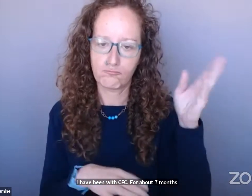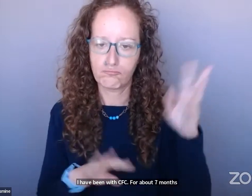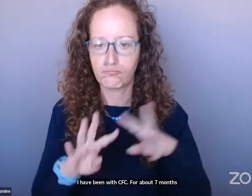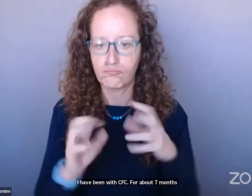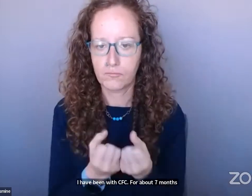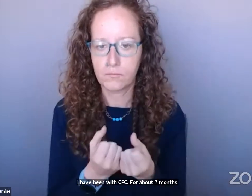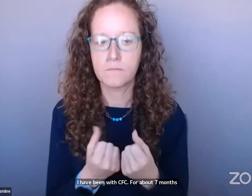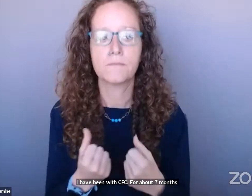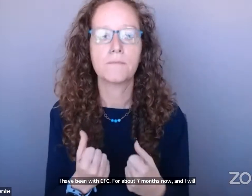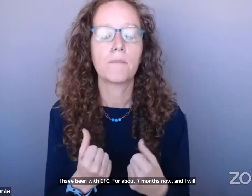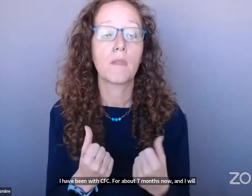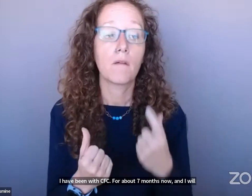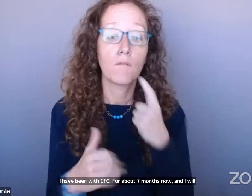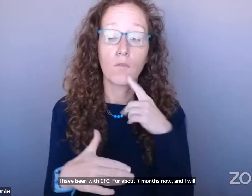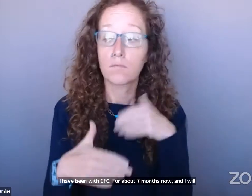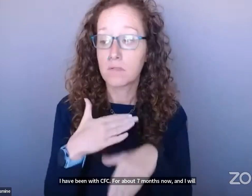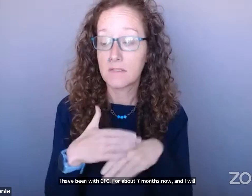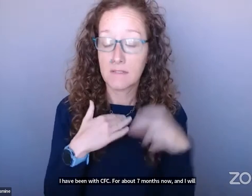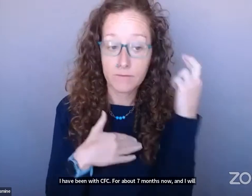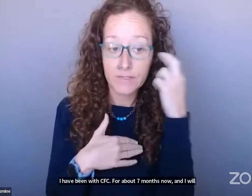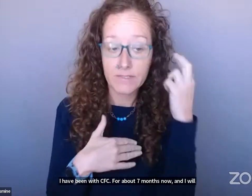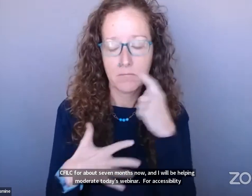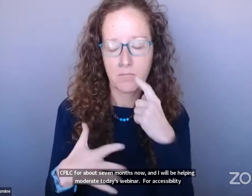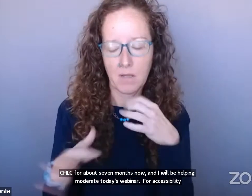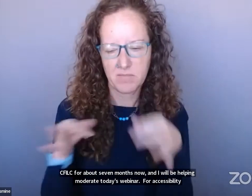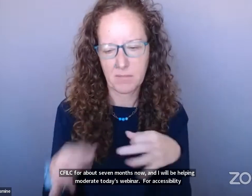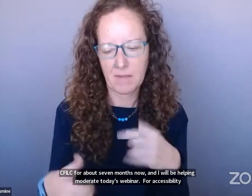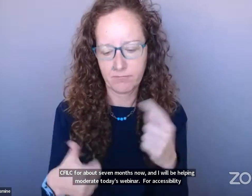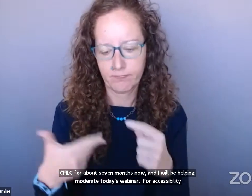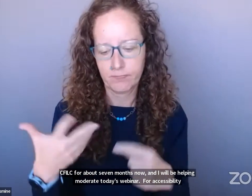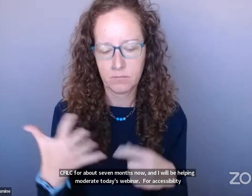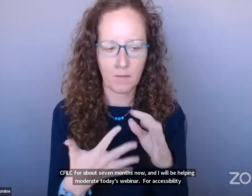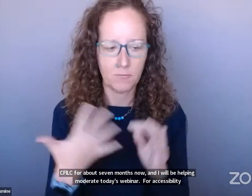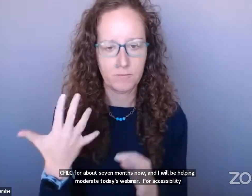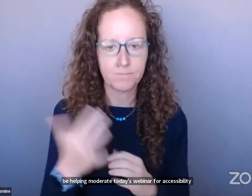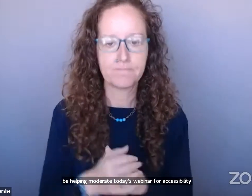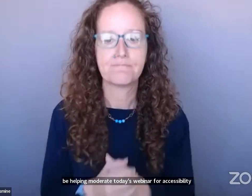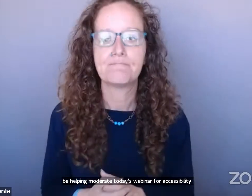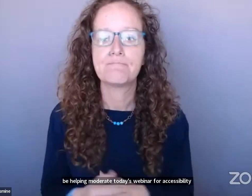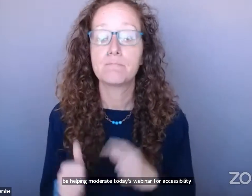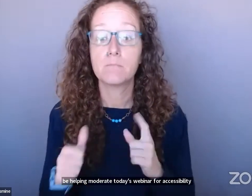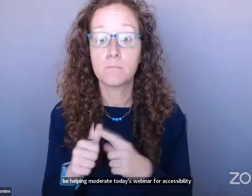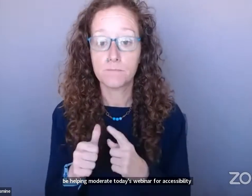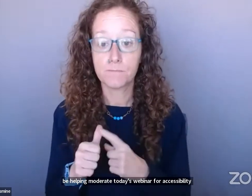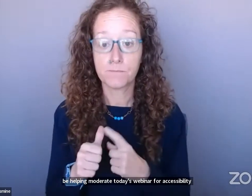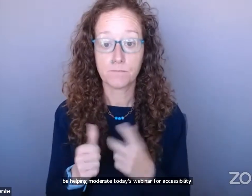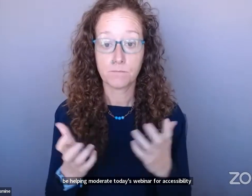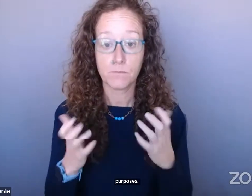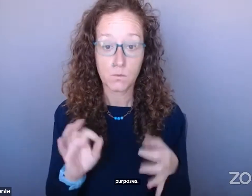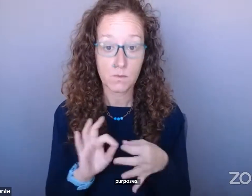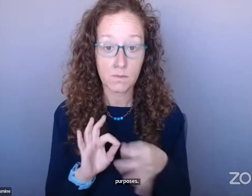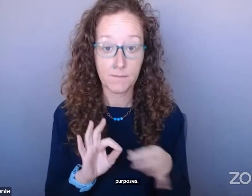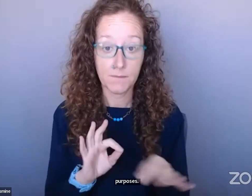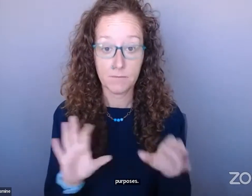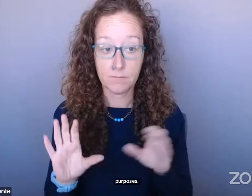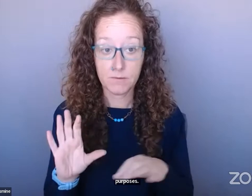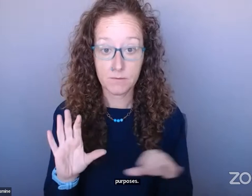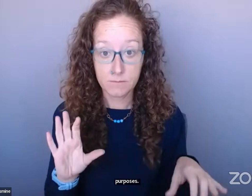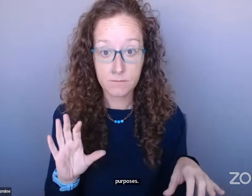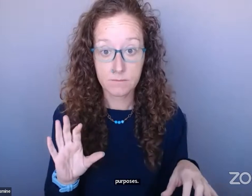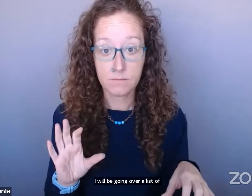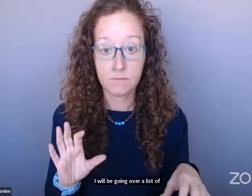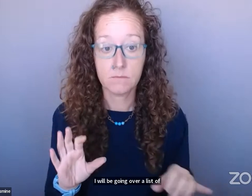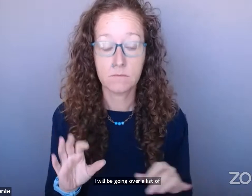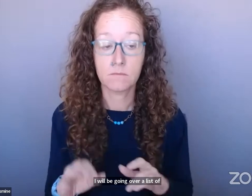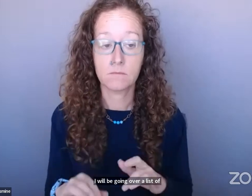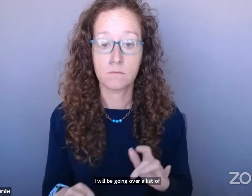be going over a list of options. First off, if you would like to access captions, you can go to the